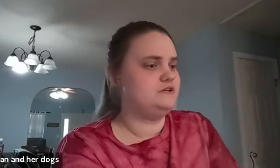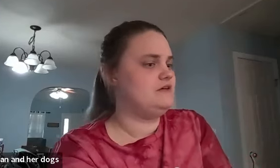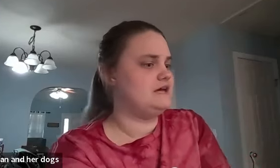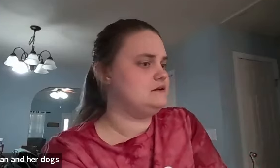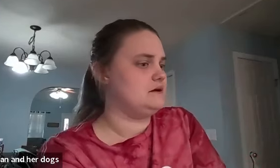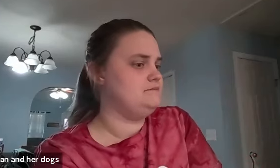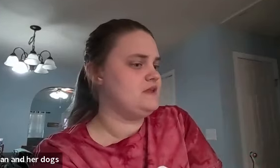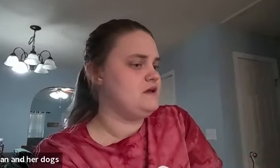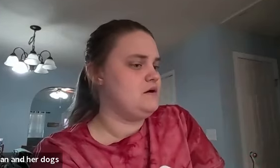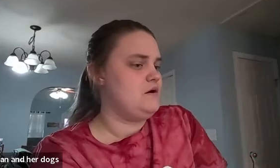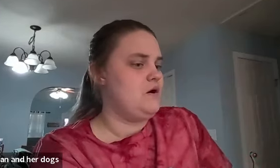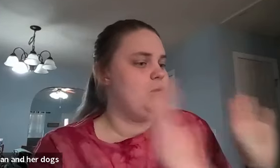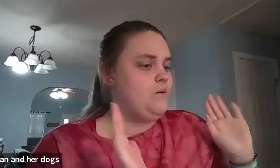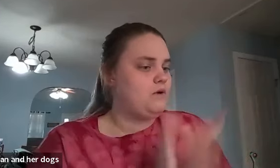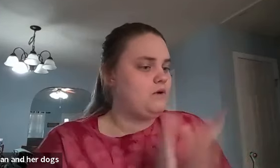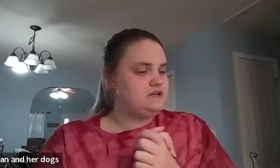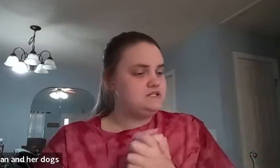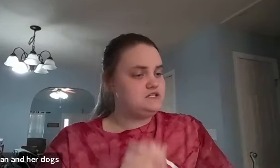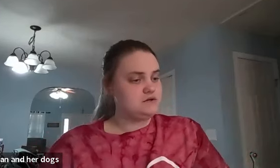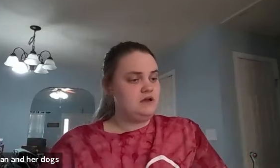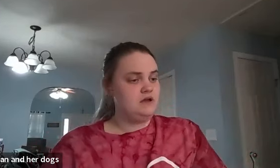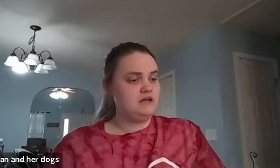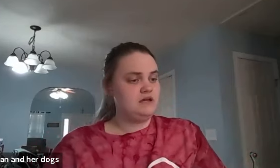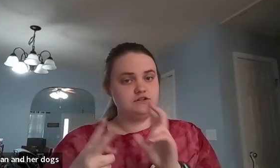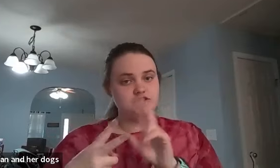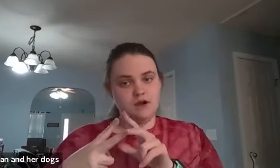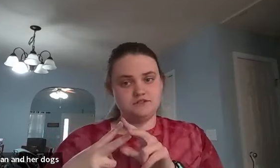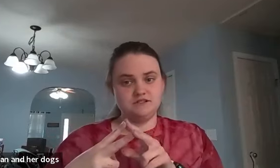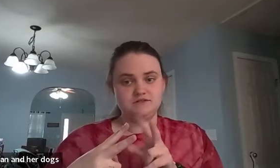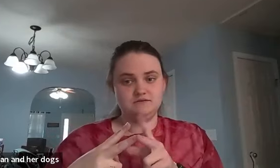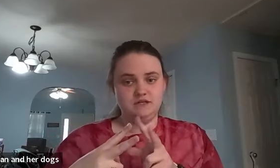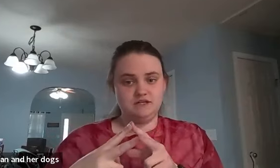would do that. Sorry. What we can do is there are two options we can do.